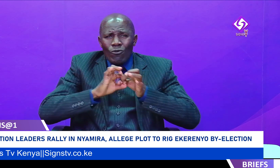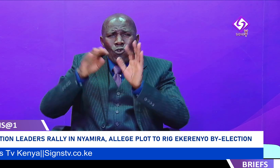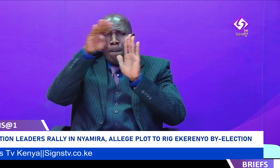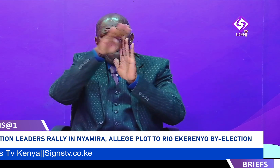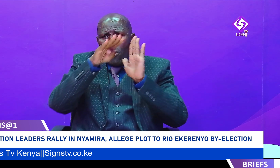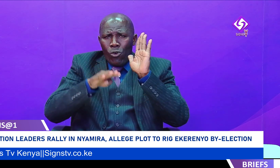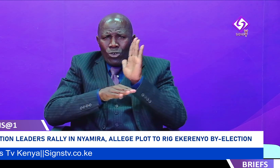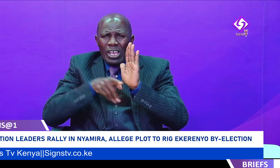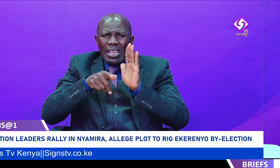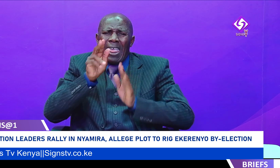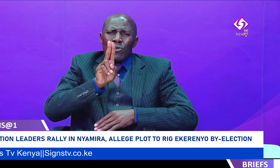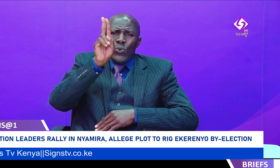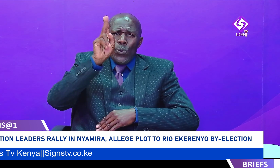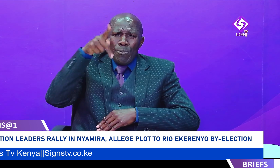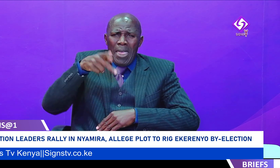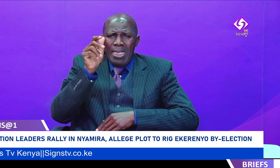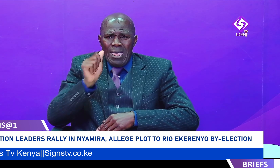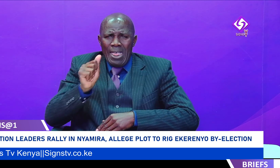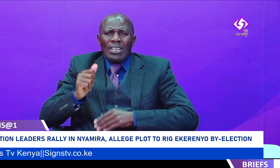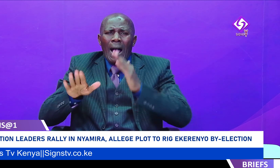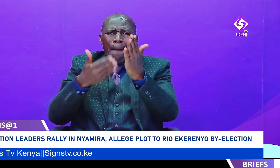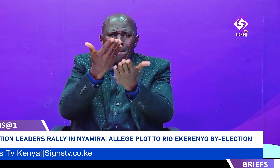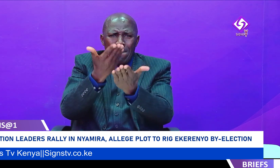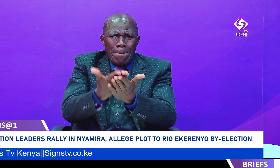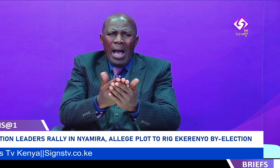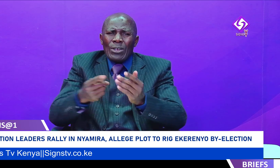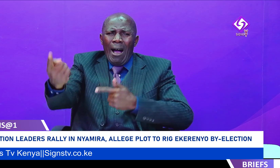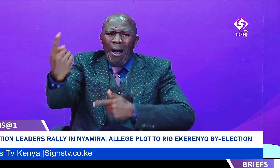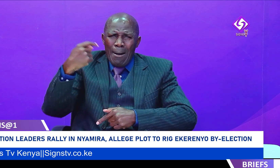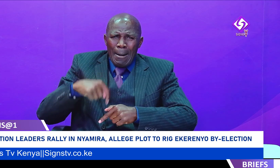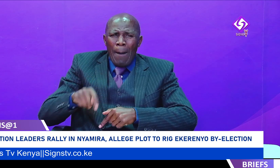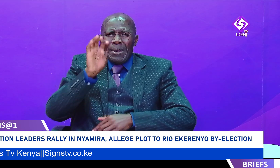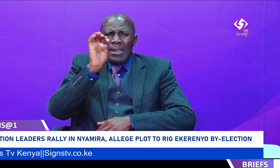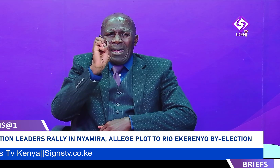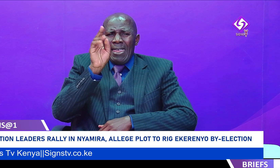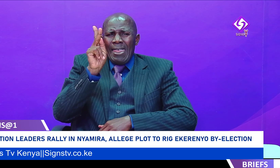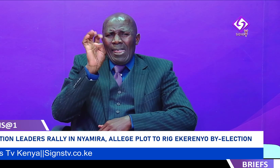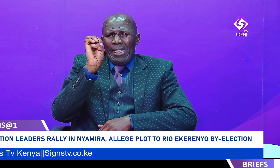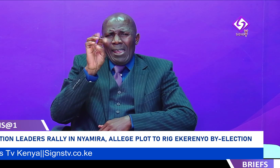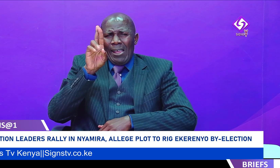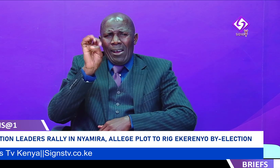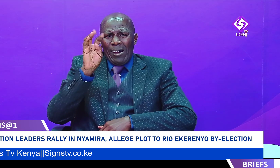Progressive Alliance UPA candidate in the upcoming Ekerenyo ward by-election.